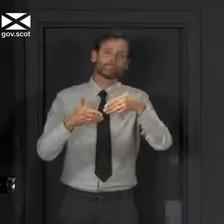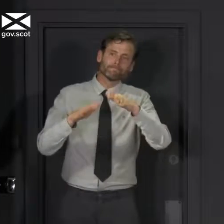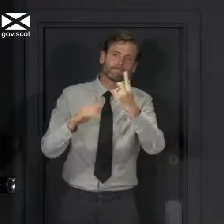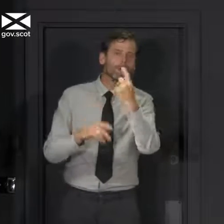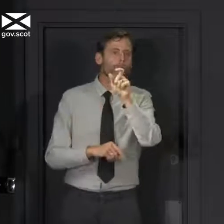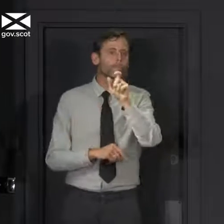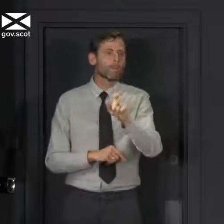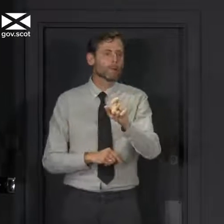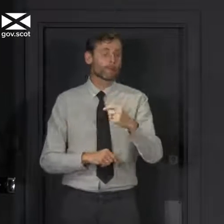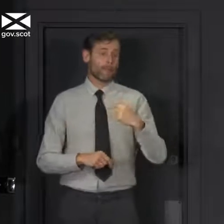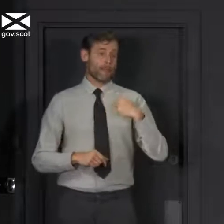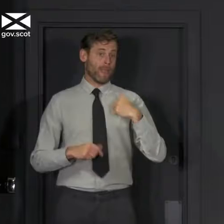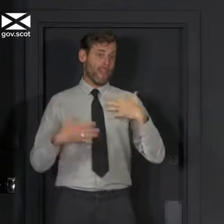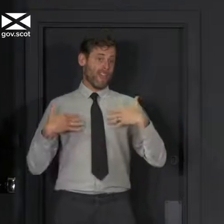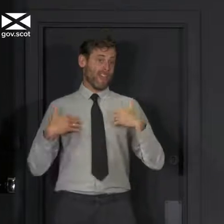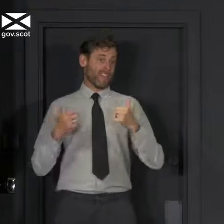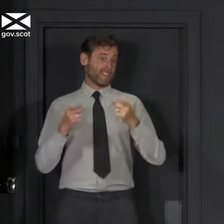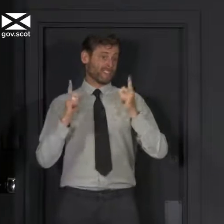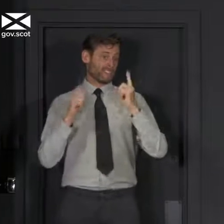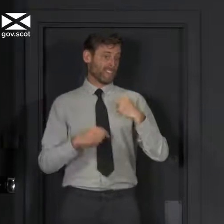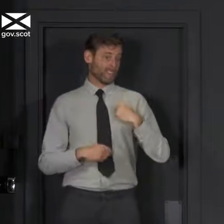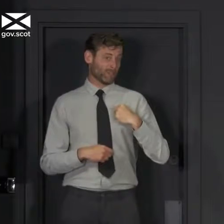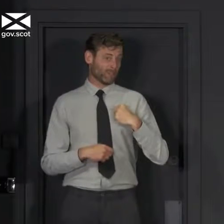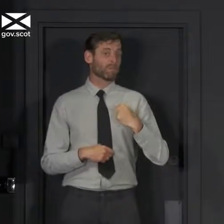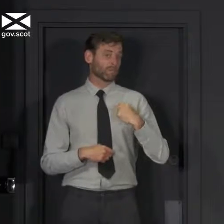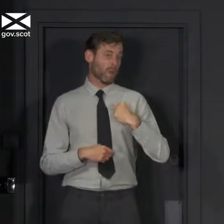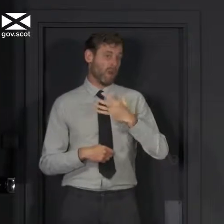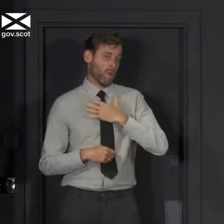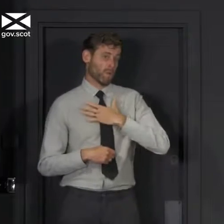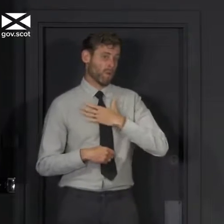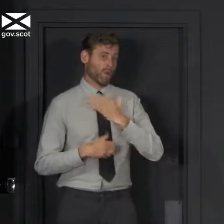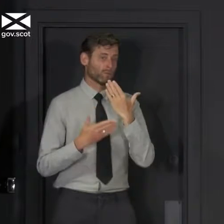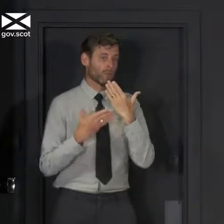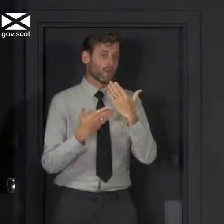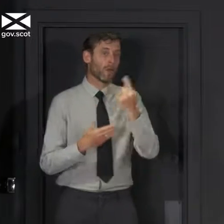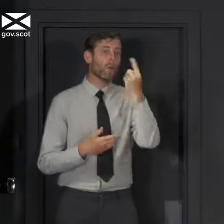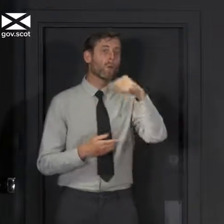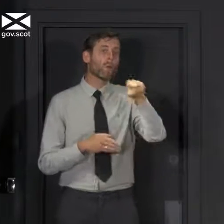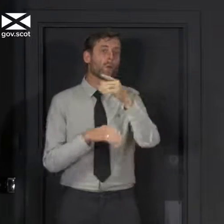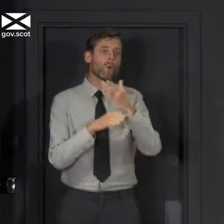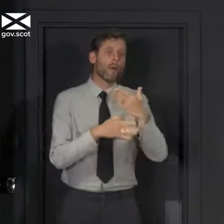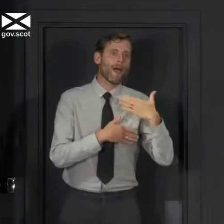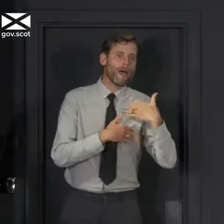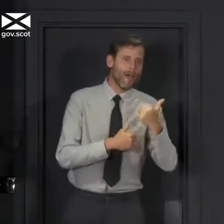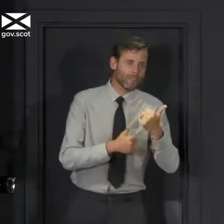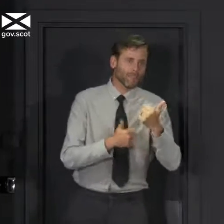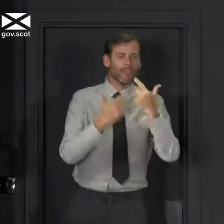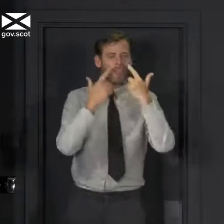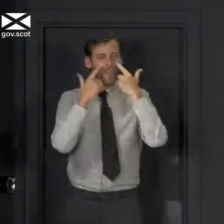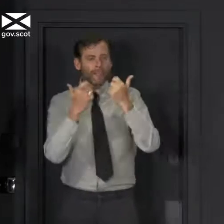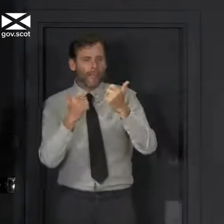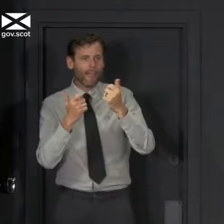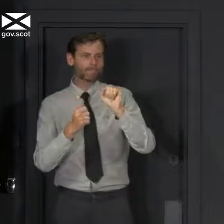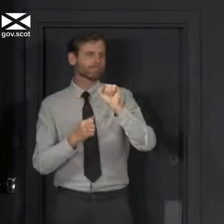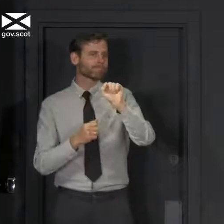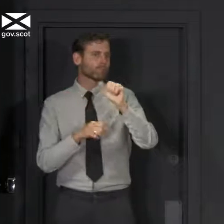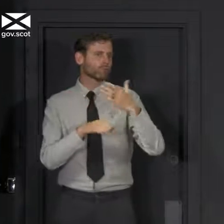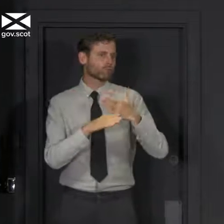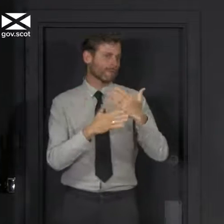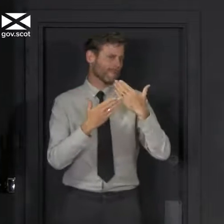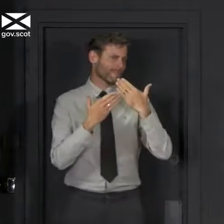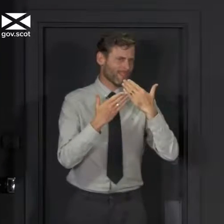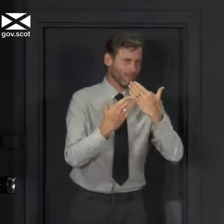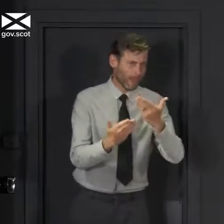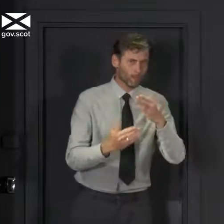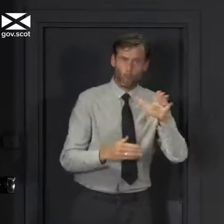once again thank those working in our health and care sectors. Thanks that is due to everyone working across all